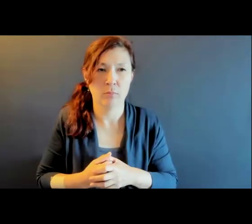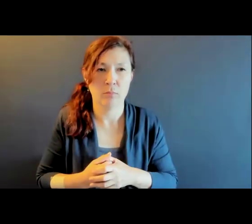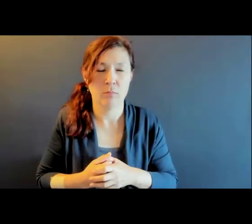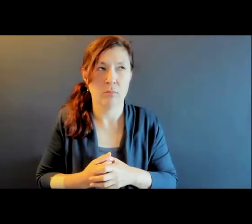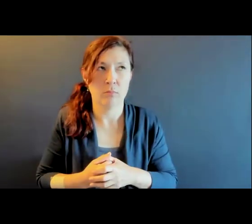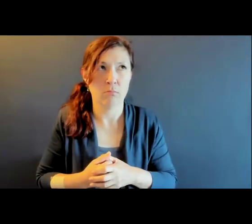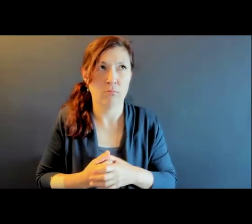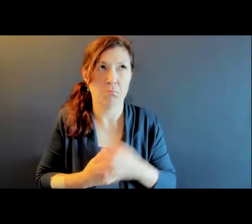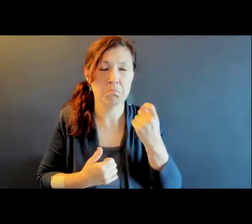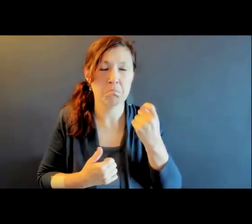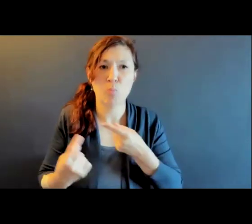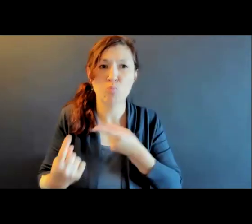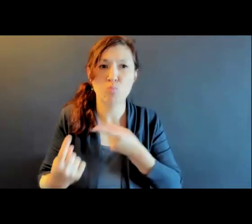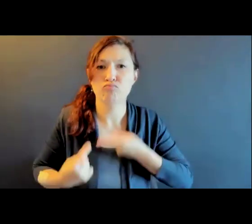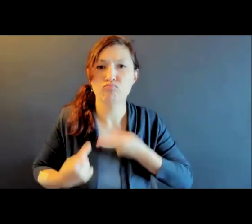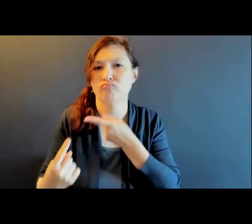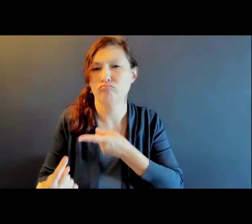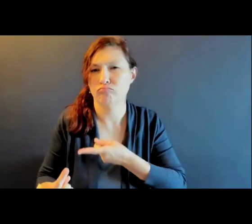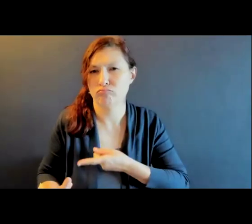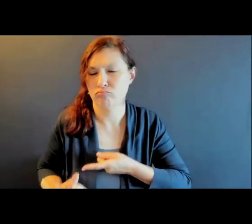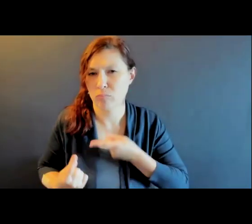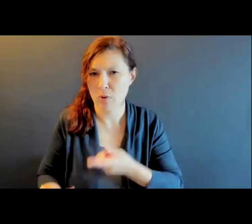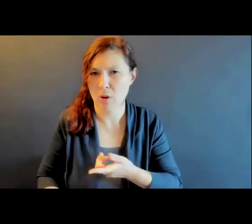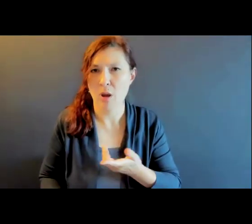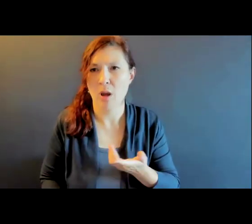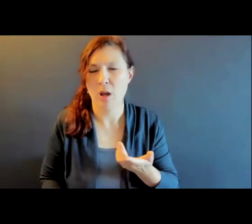difficulties, given all the